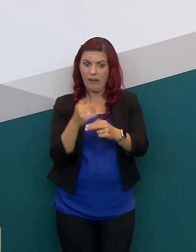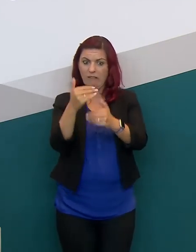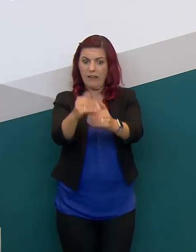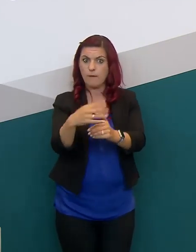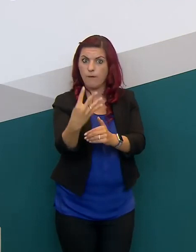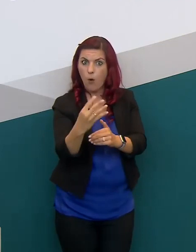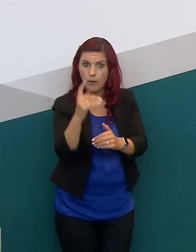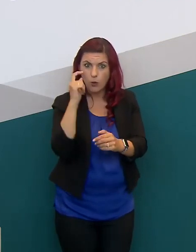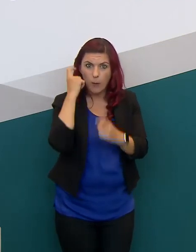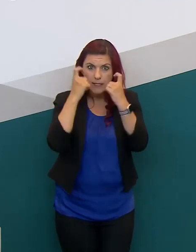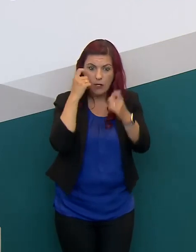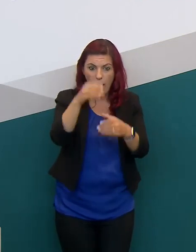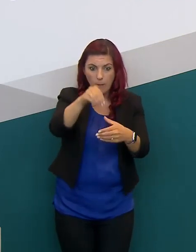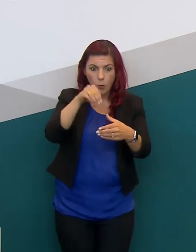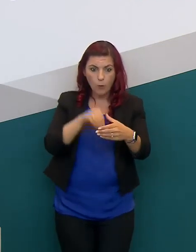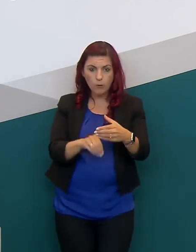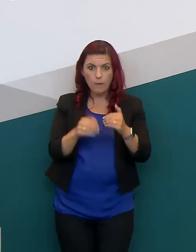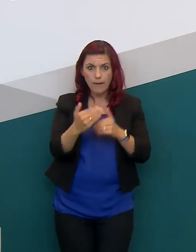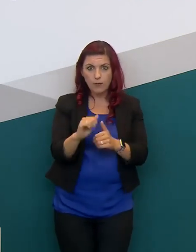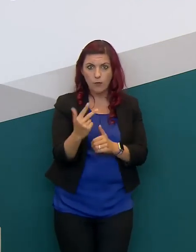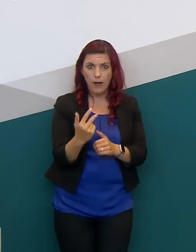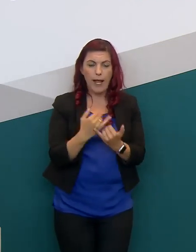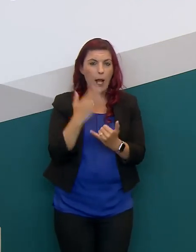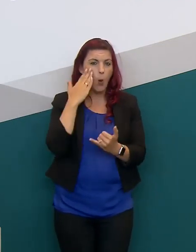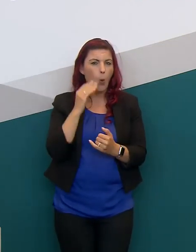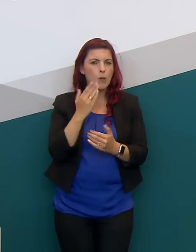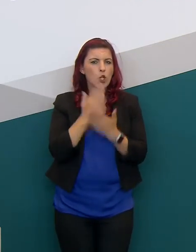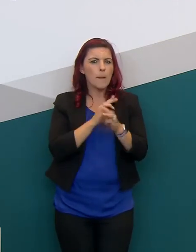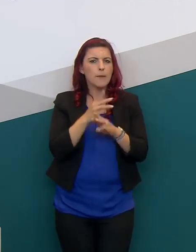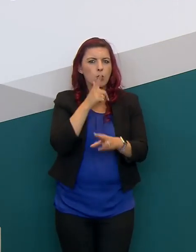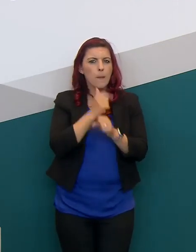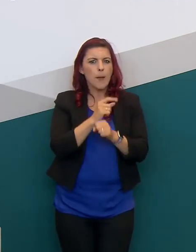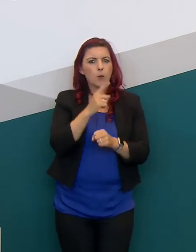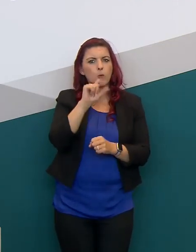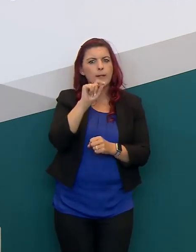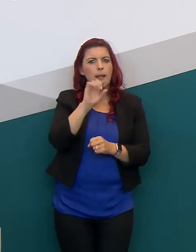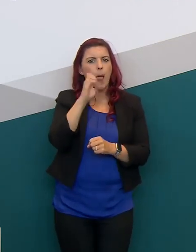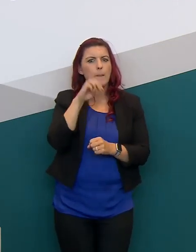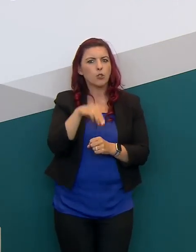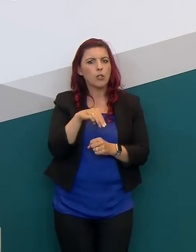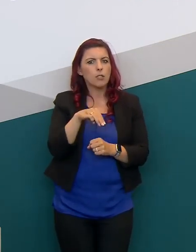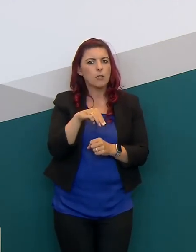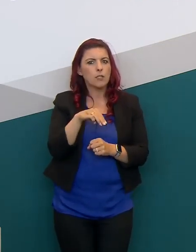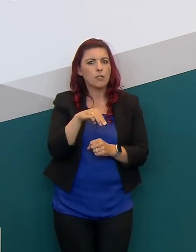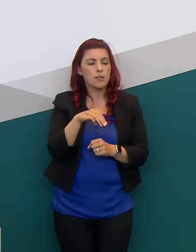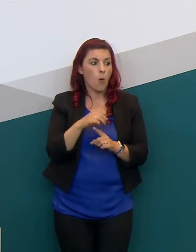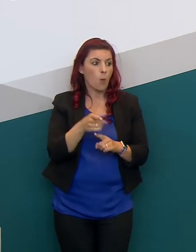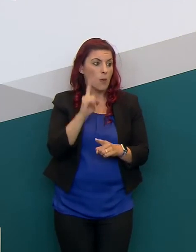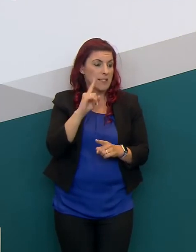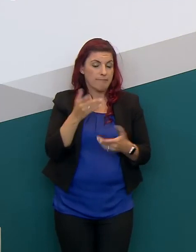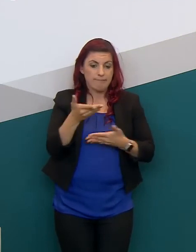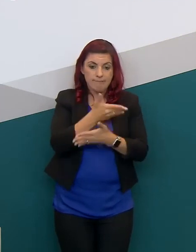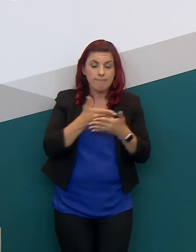as the 20-kilometre restriction zone coming forward? Would you consider that? So we've given, as I say, consideration to all of those questions today. We have made a number